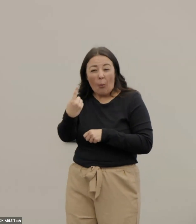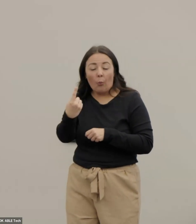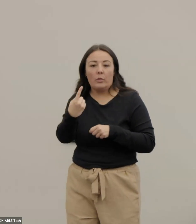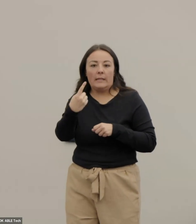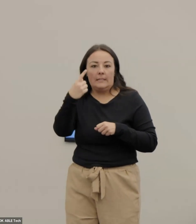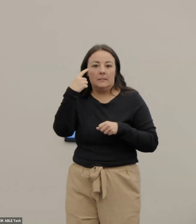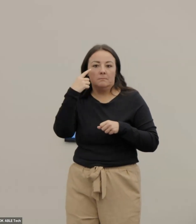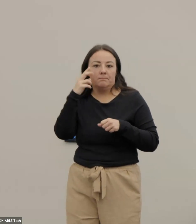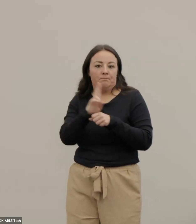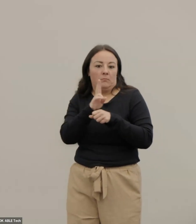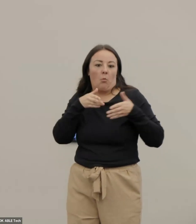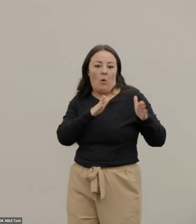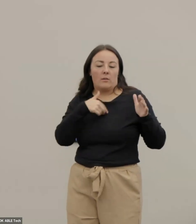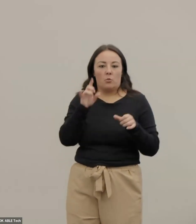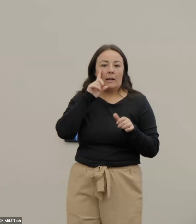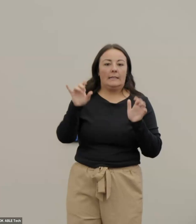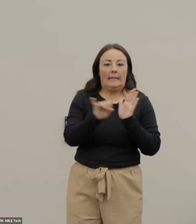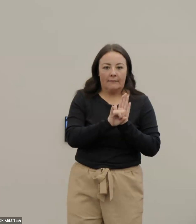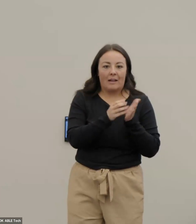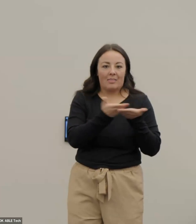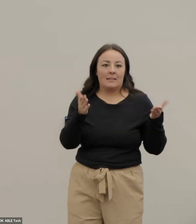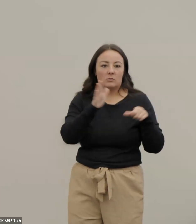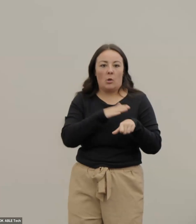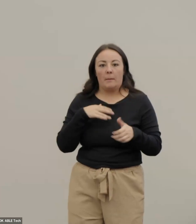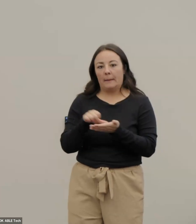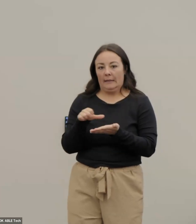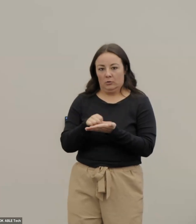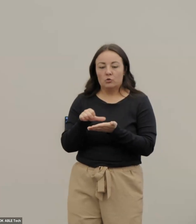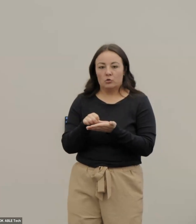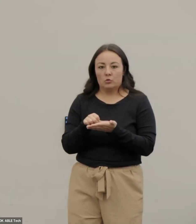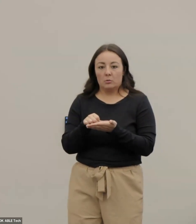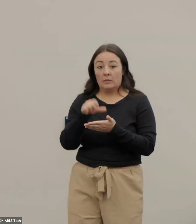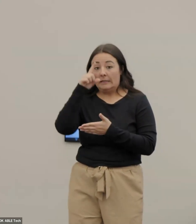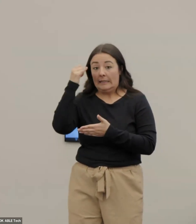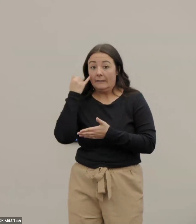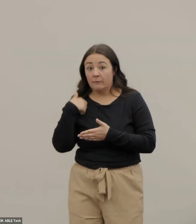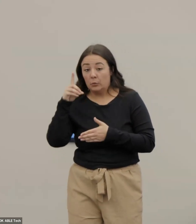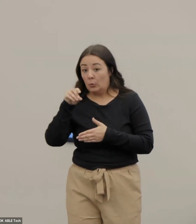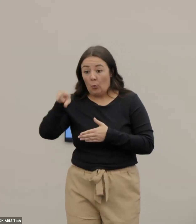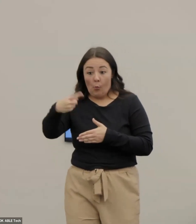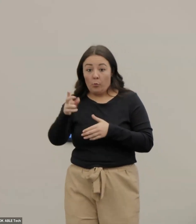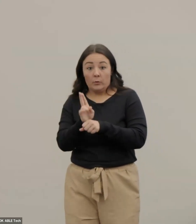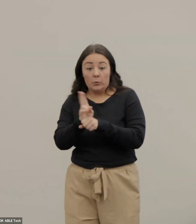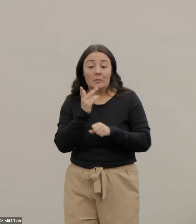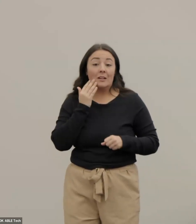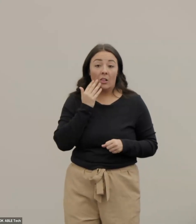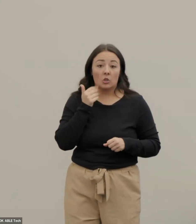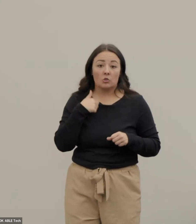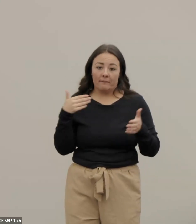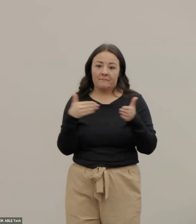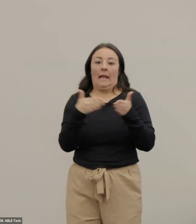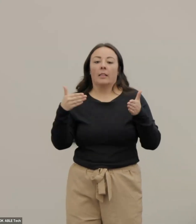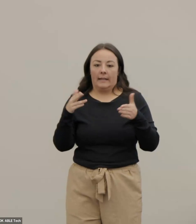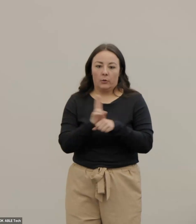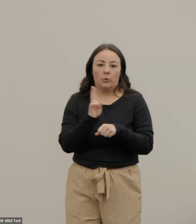of identifying elements on the page. Because if you do, you're violating use of color.